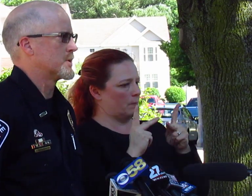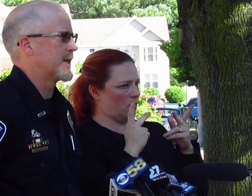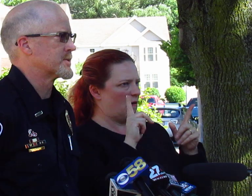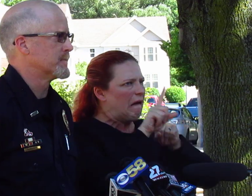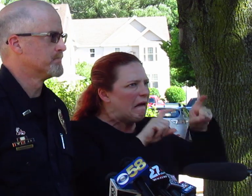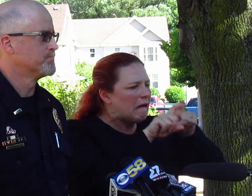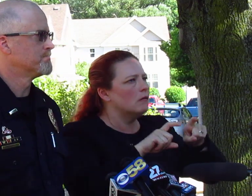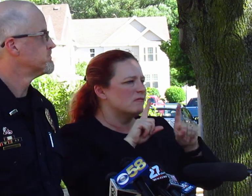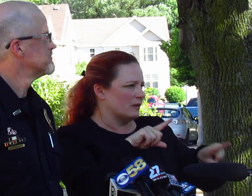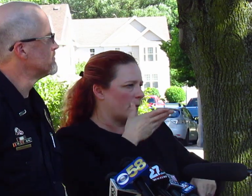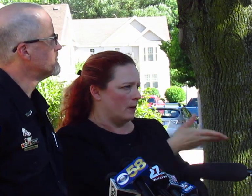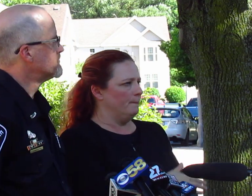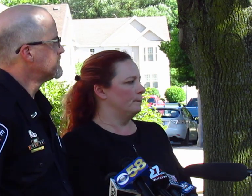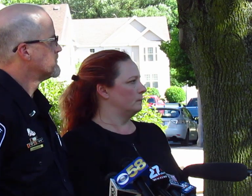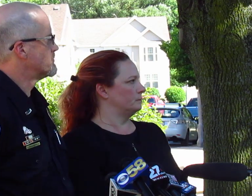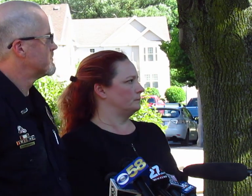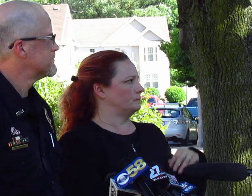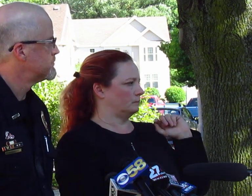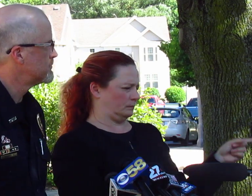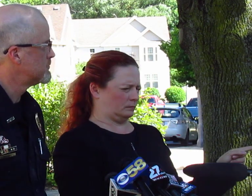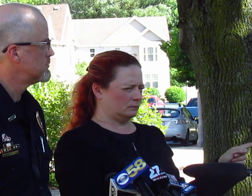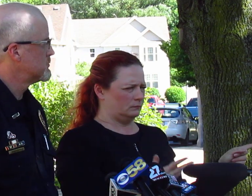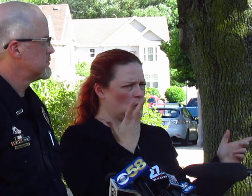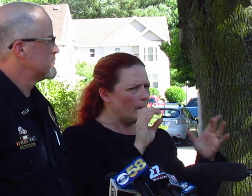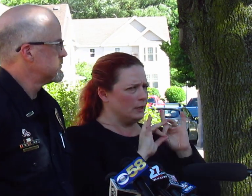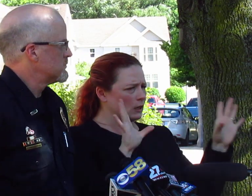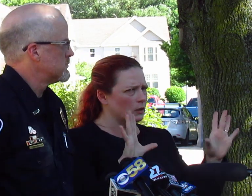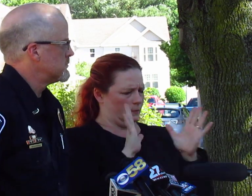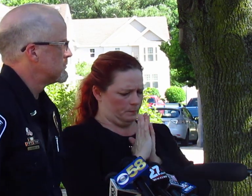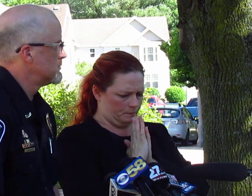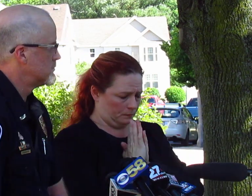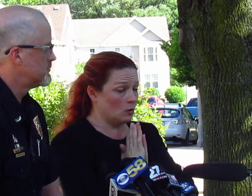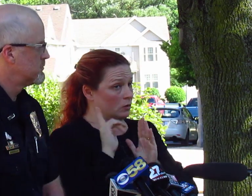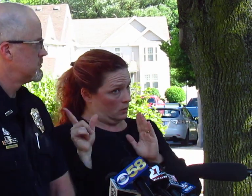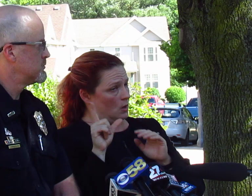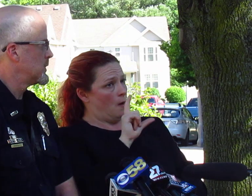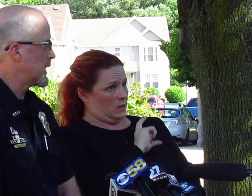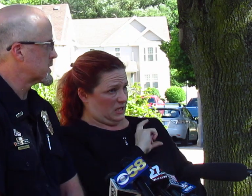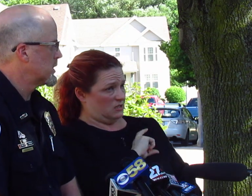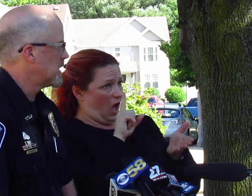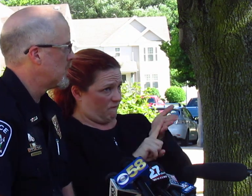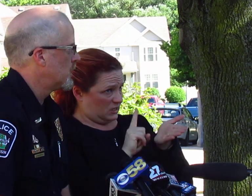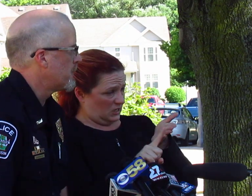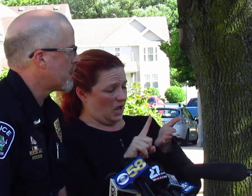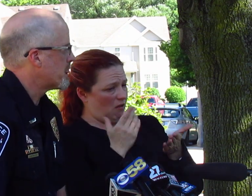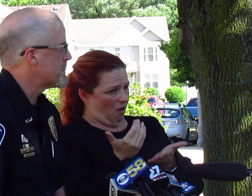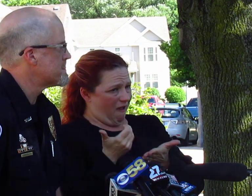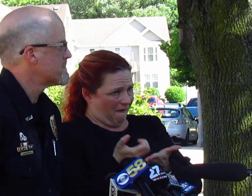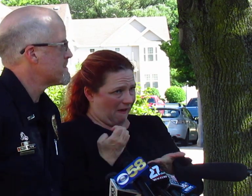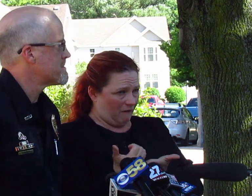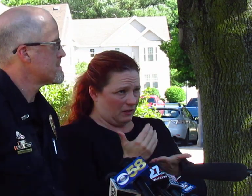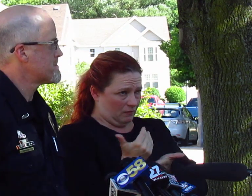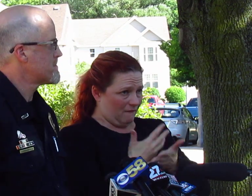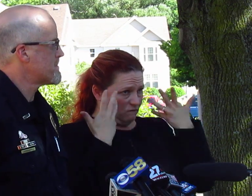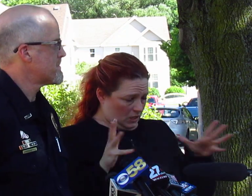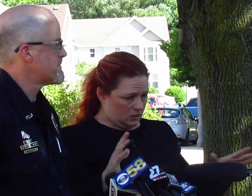have those questions answered. Okay, just to be clear, so once you're off-site, investigative-wise, you're going to remove, you're